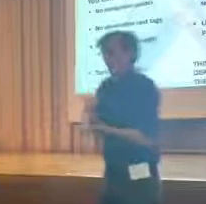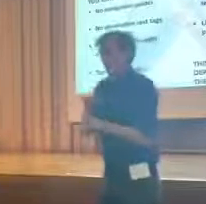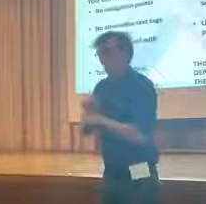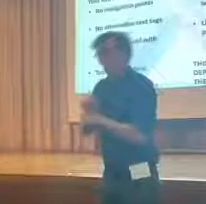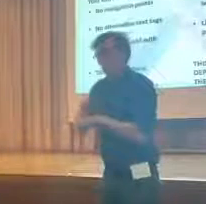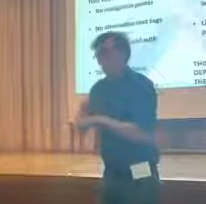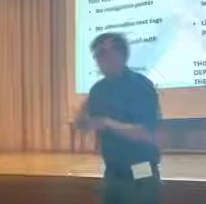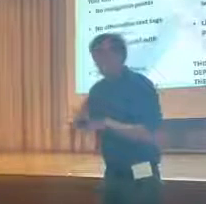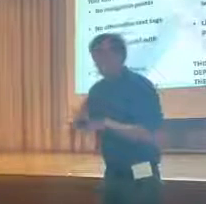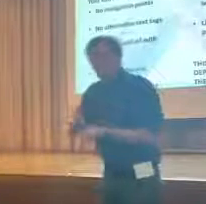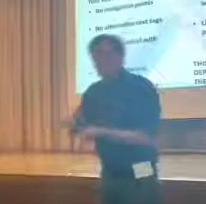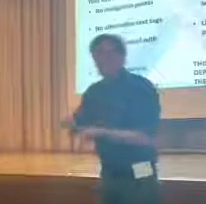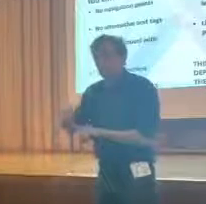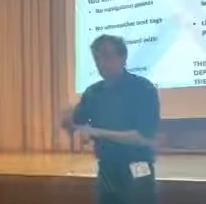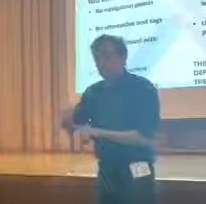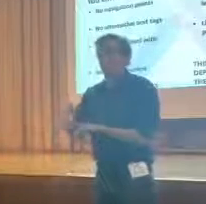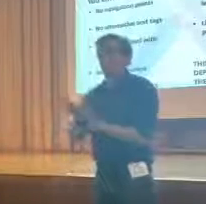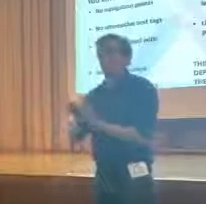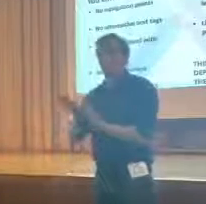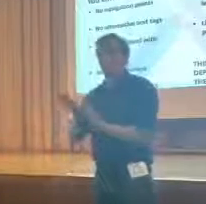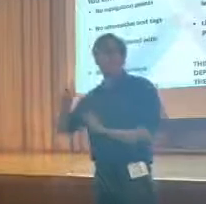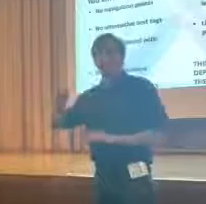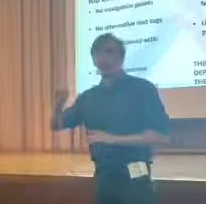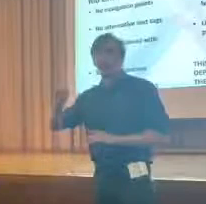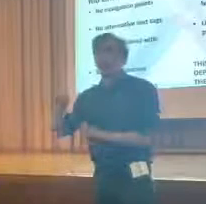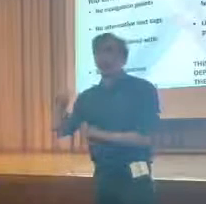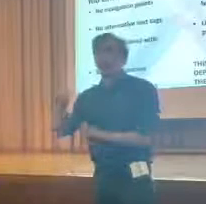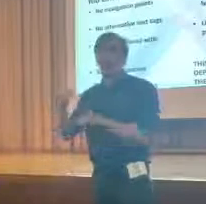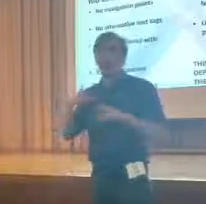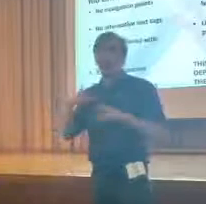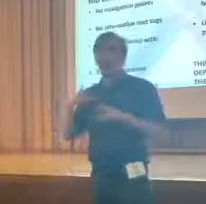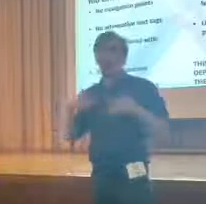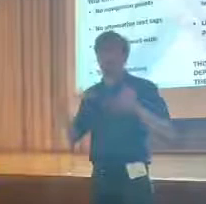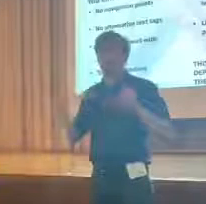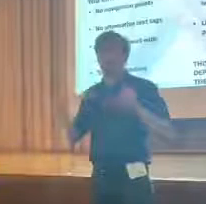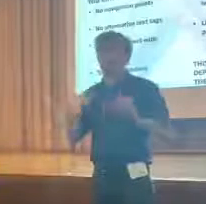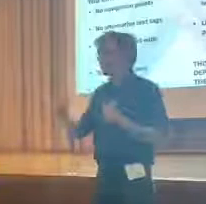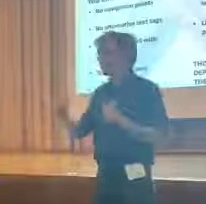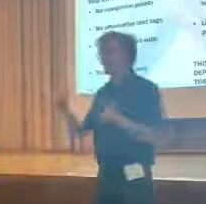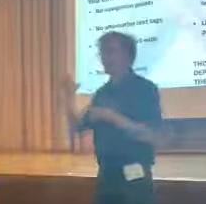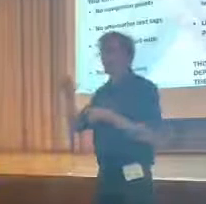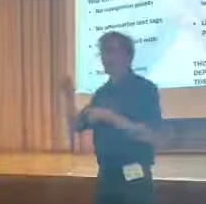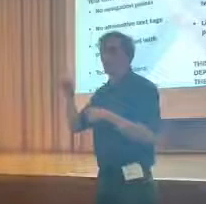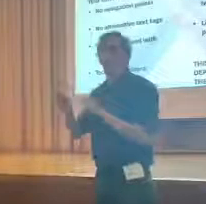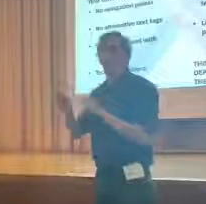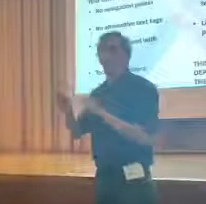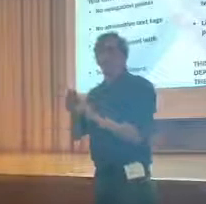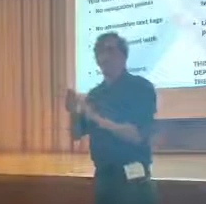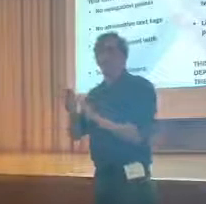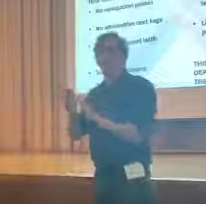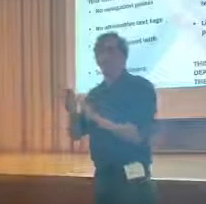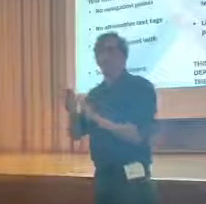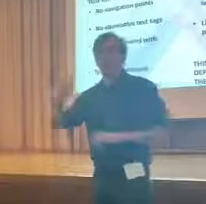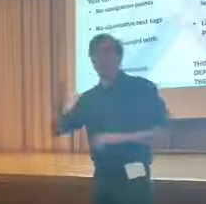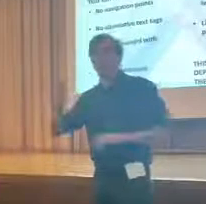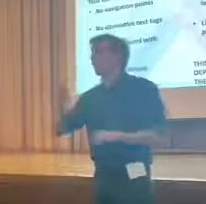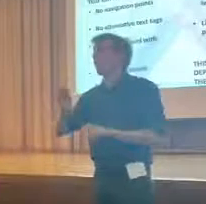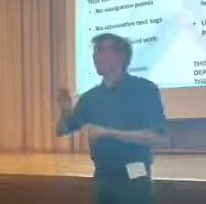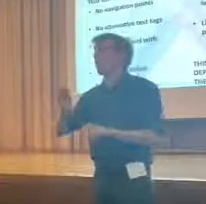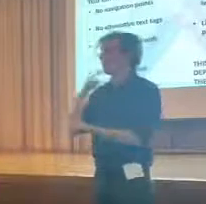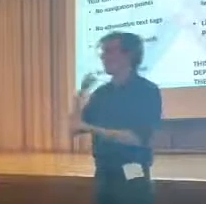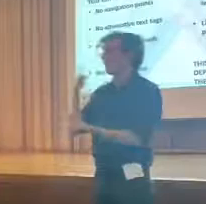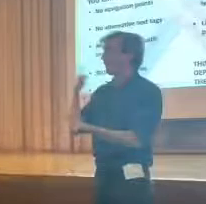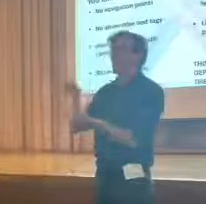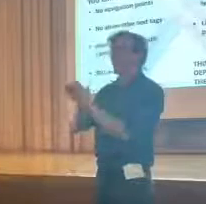years, and they were so excited. They came to us and they said, we're getting this database built, and the developer really understands accessibility. So you're going to be able to